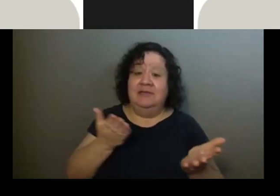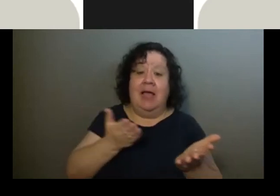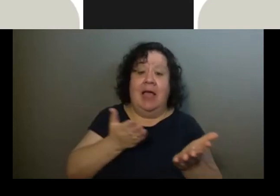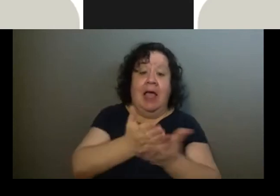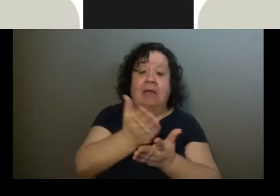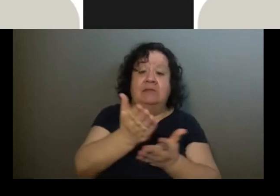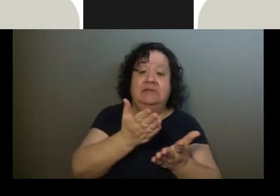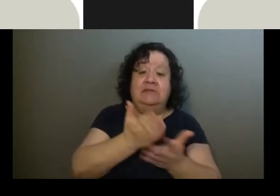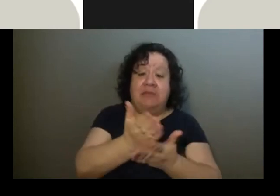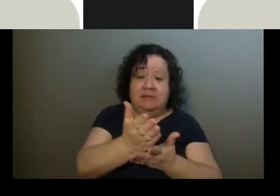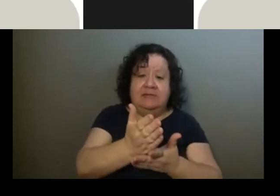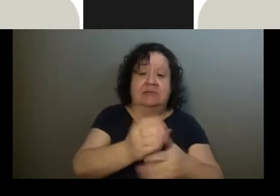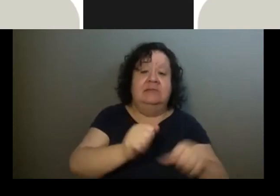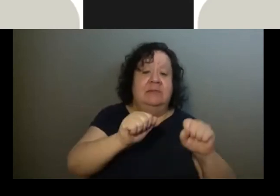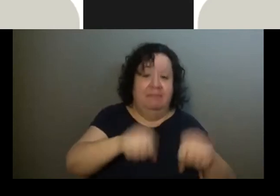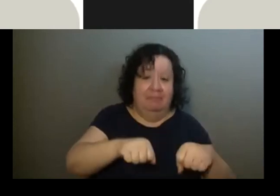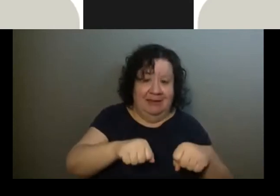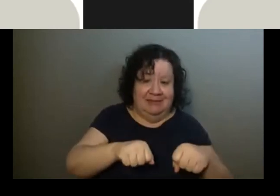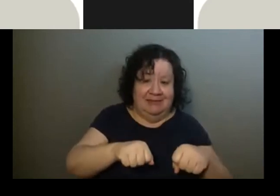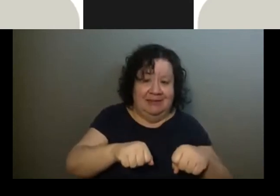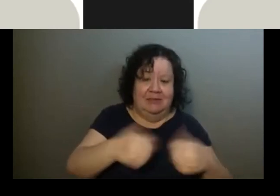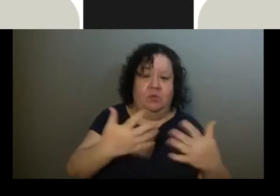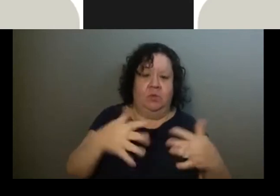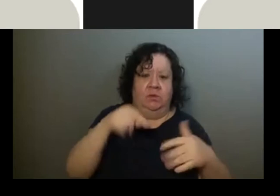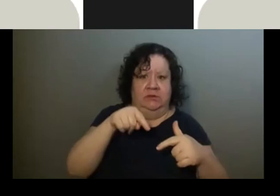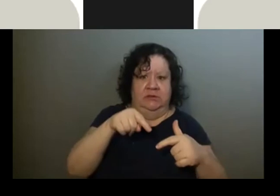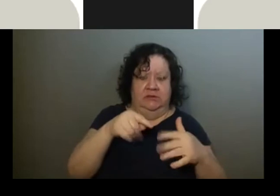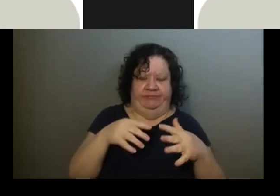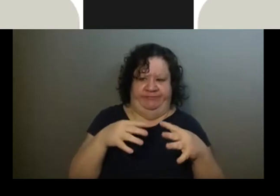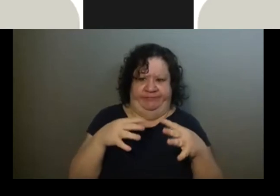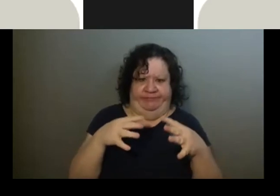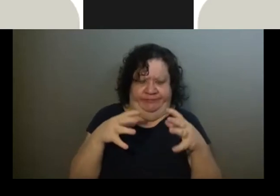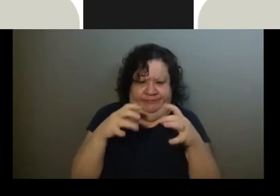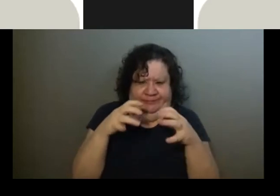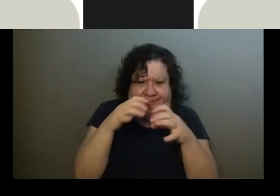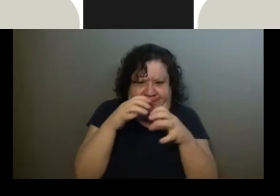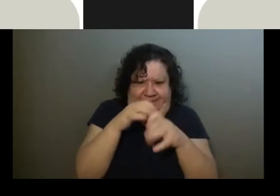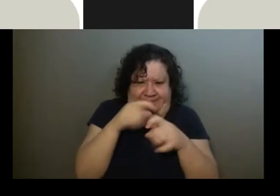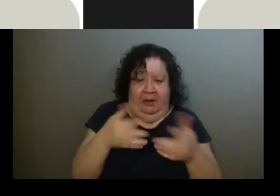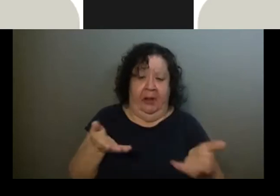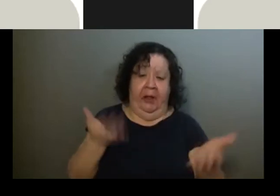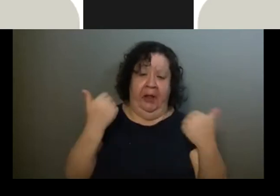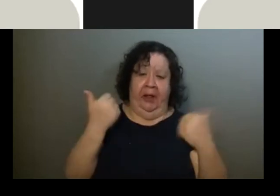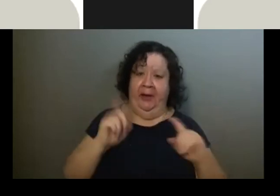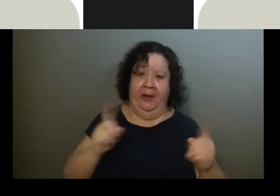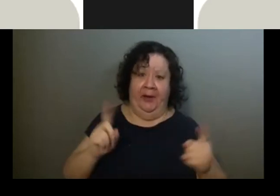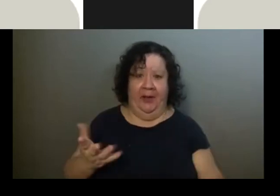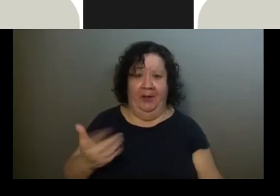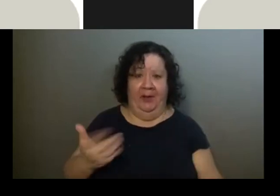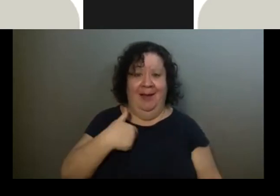to restrictions, maybe based on the context we're in, whether it is you're in a refugee situation,